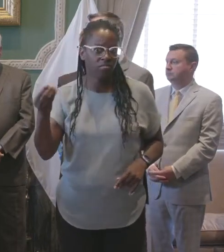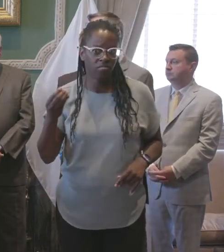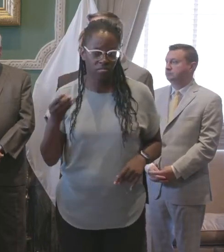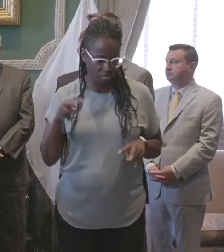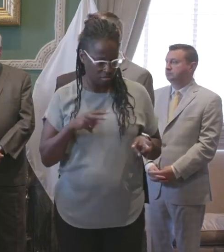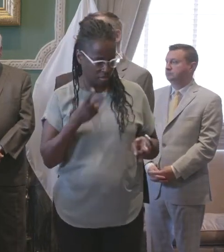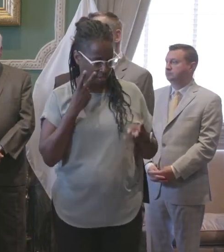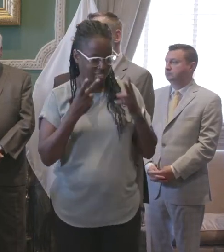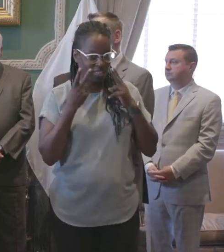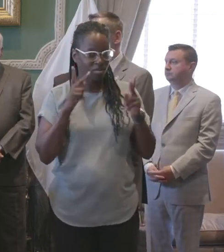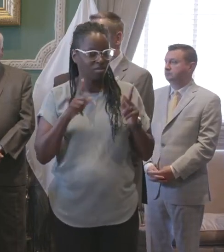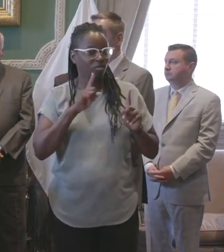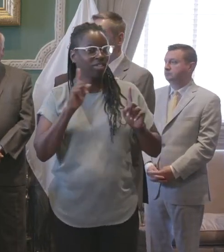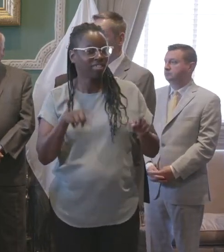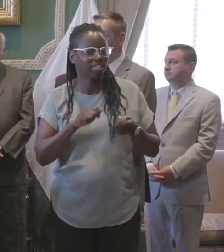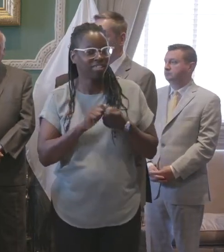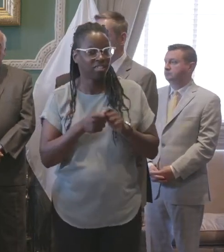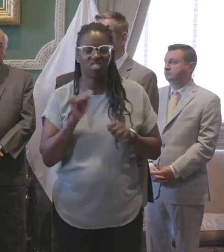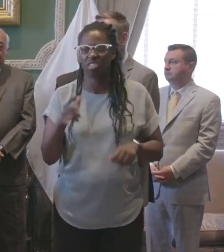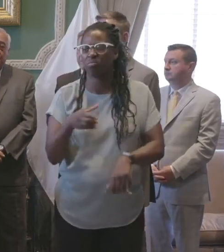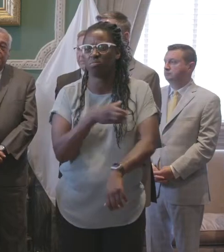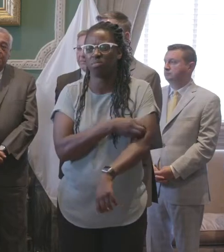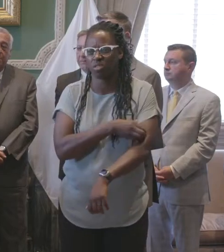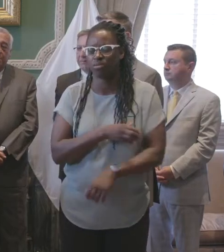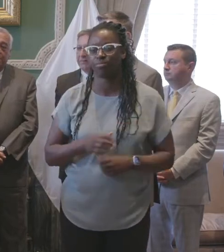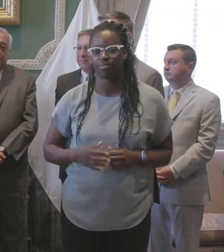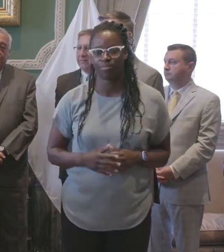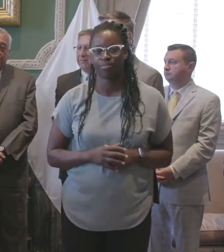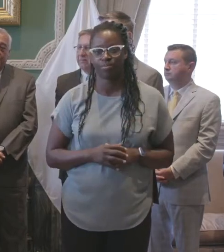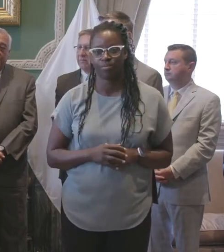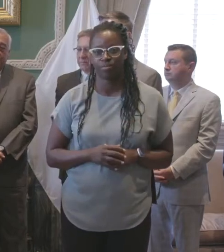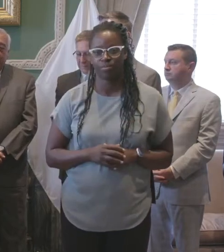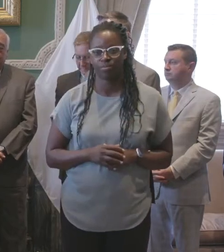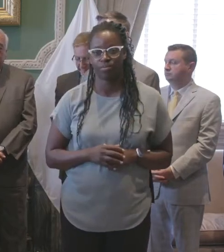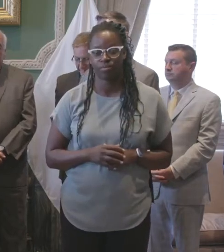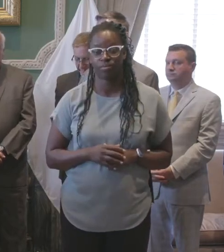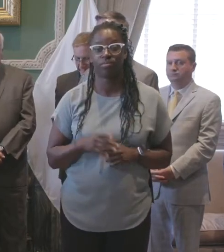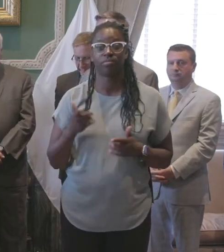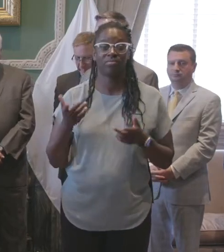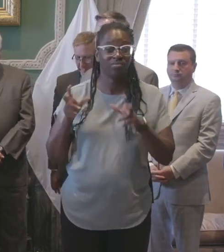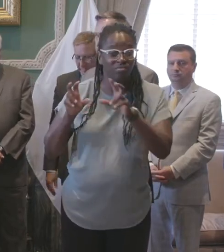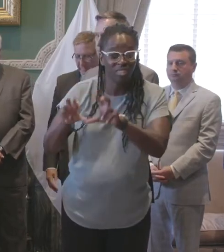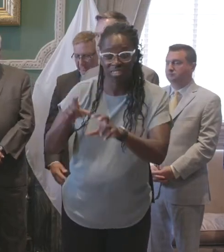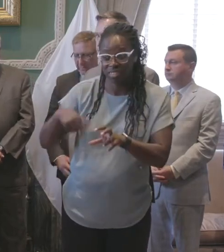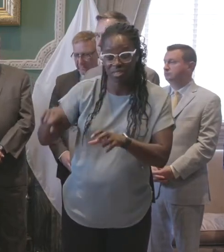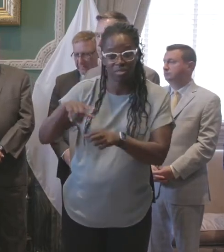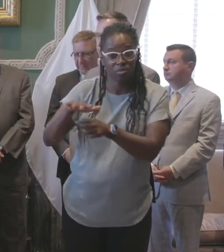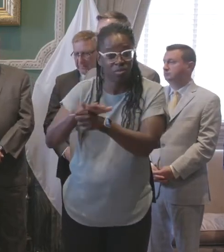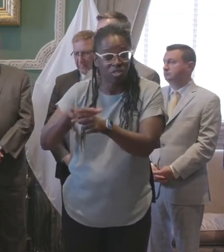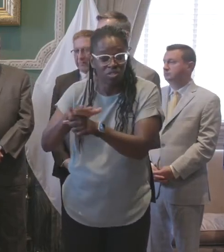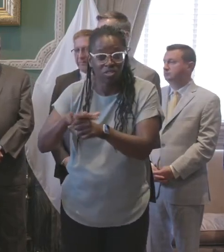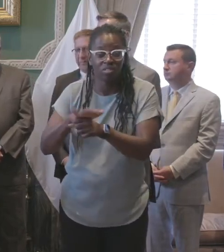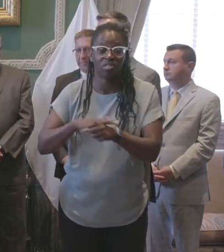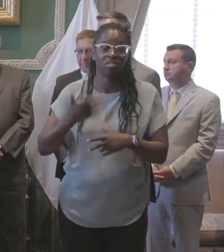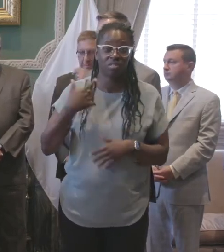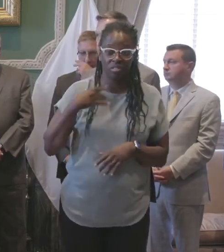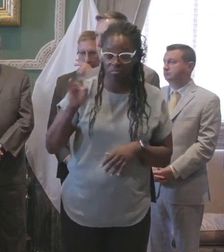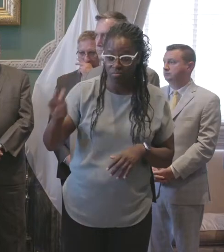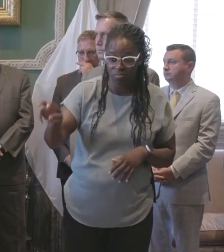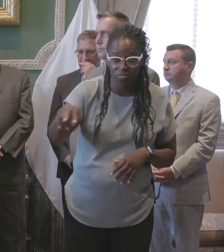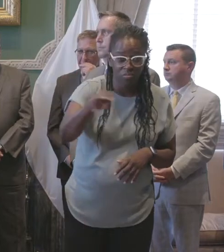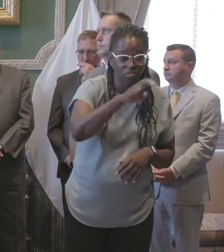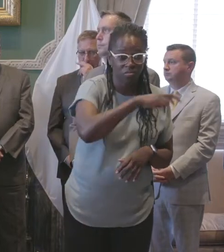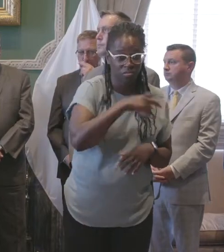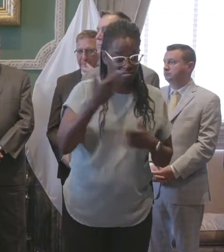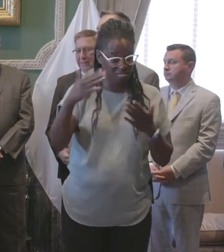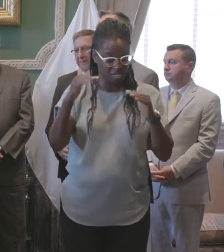Also, investments in fare free regional transit. Regional equity has been an important area for the Senate,